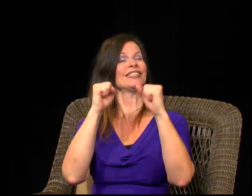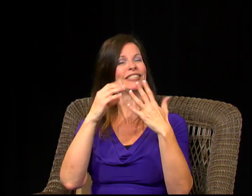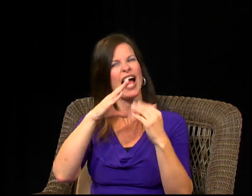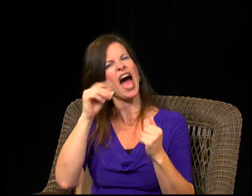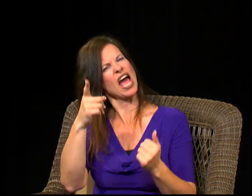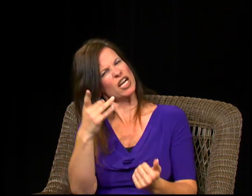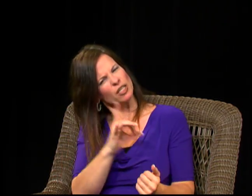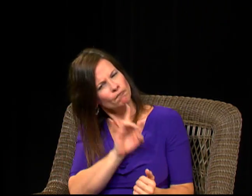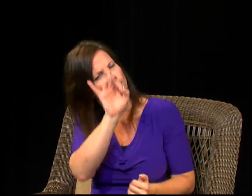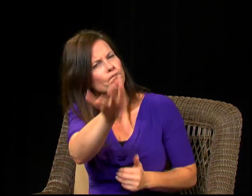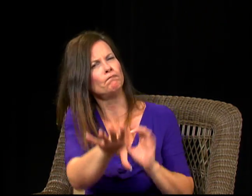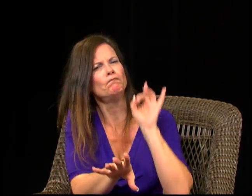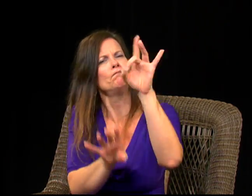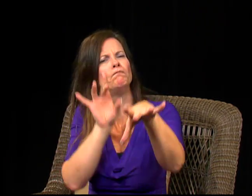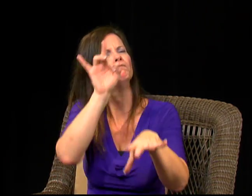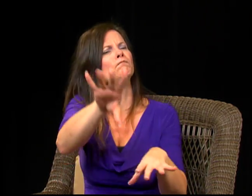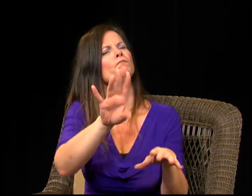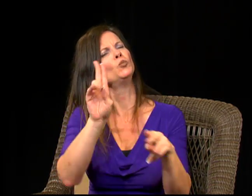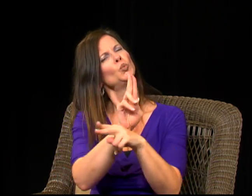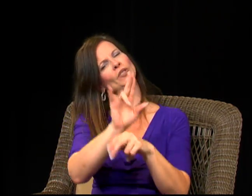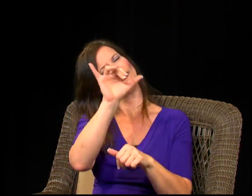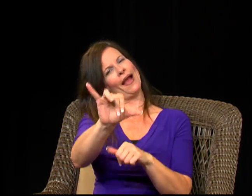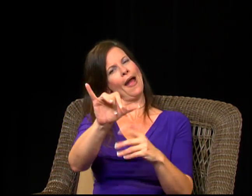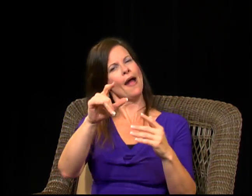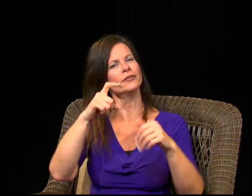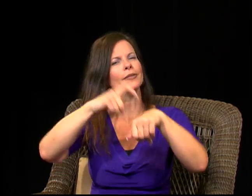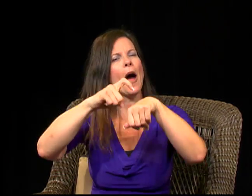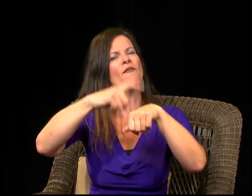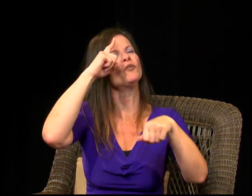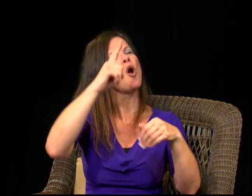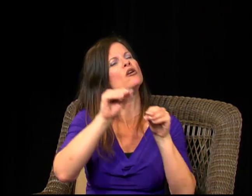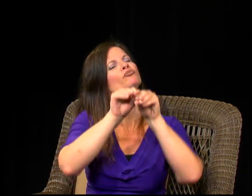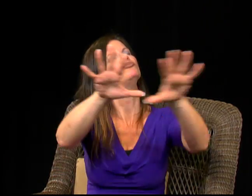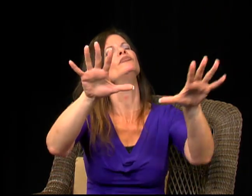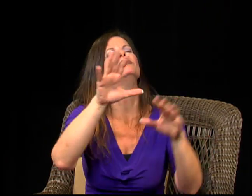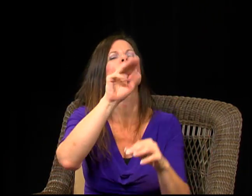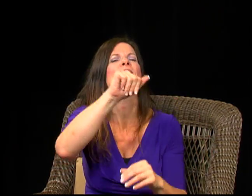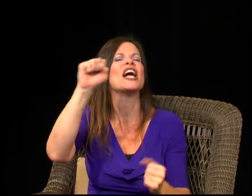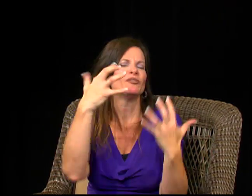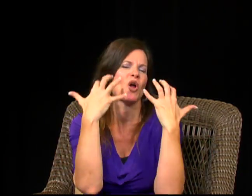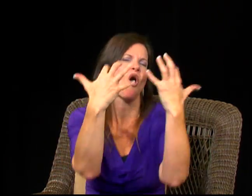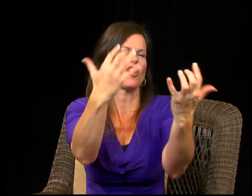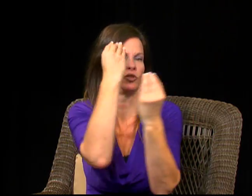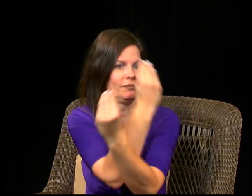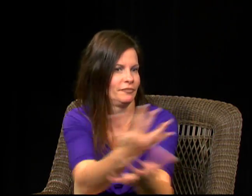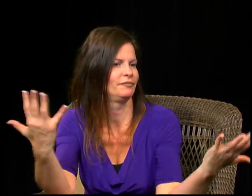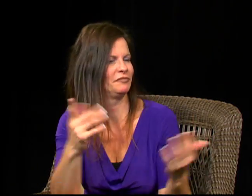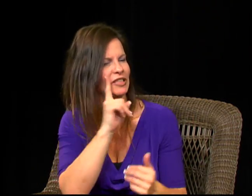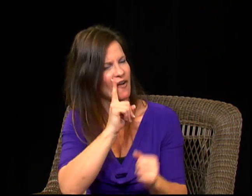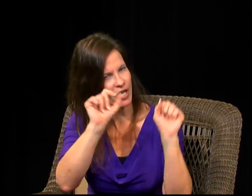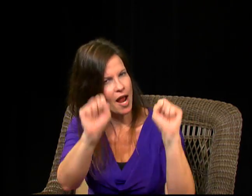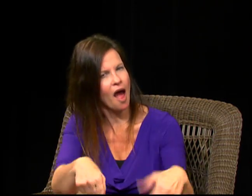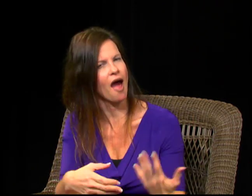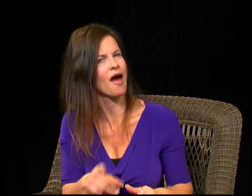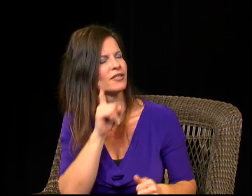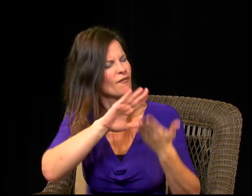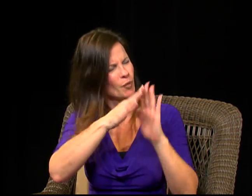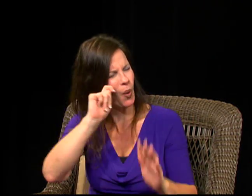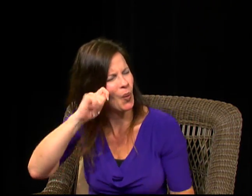He's like in the top 4 right now. So really, I feel like it's time for the mainstream audiences